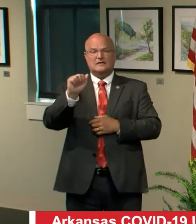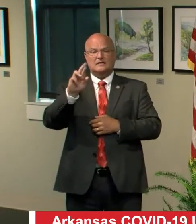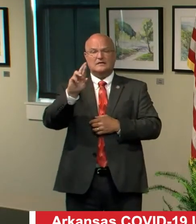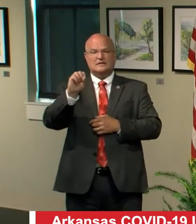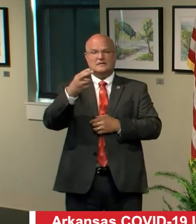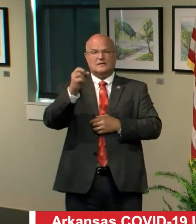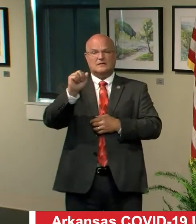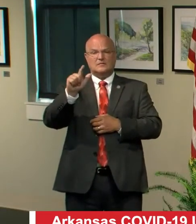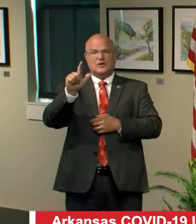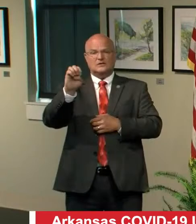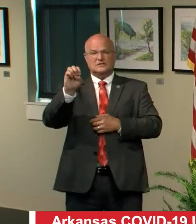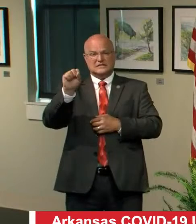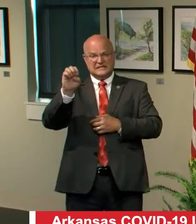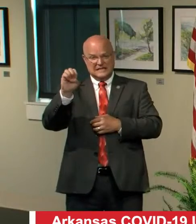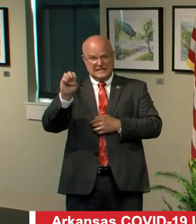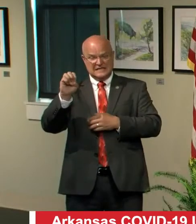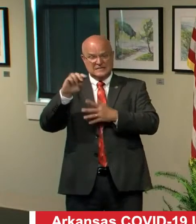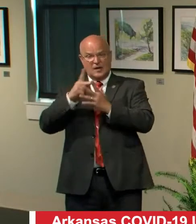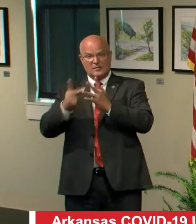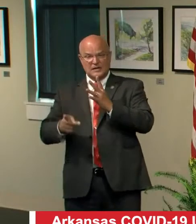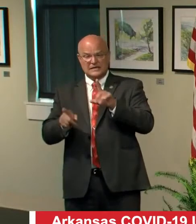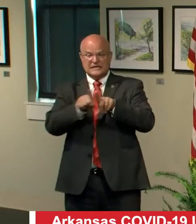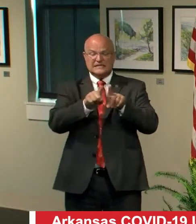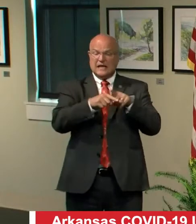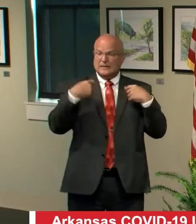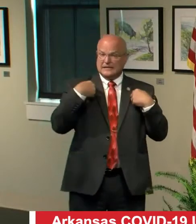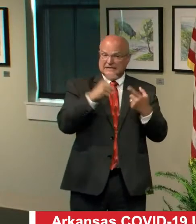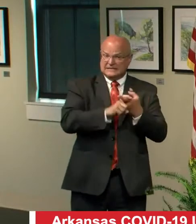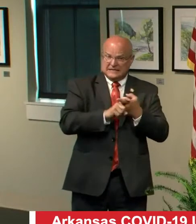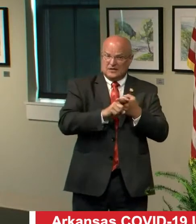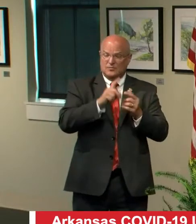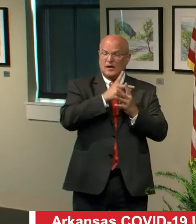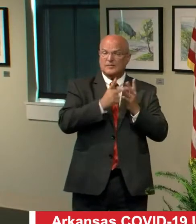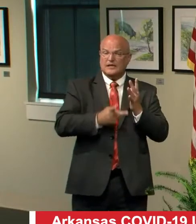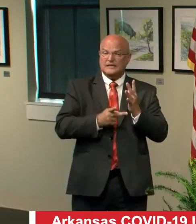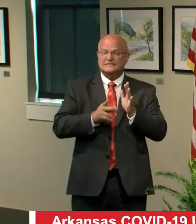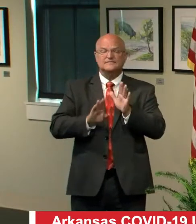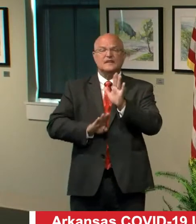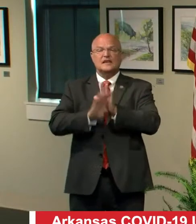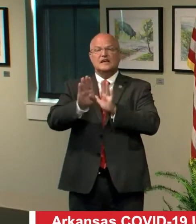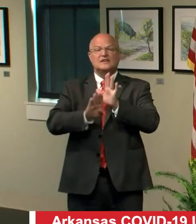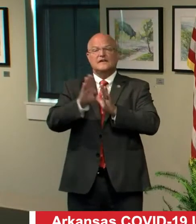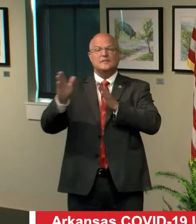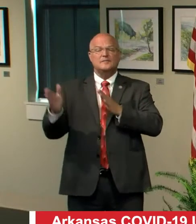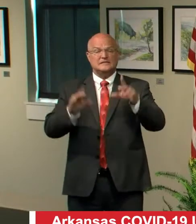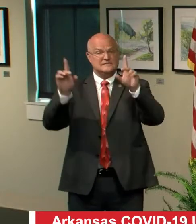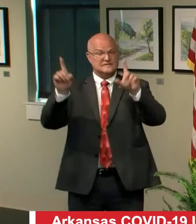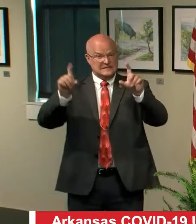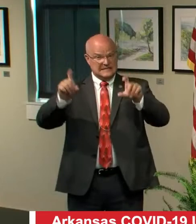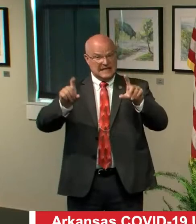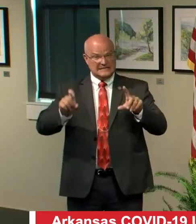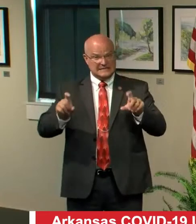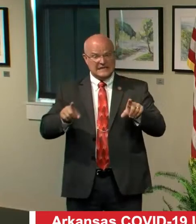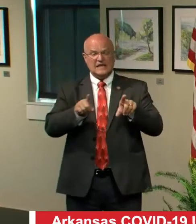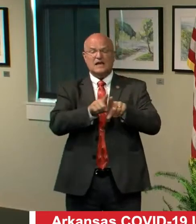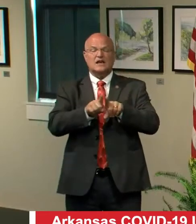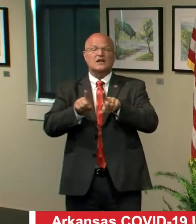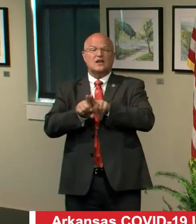population, just as they've done with our Latino population. And they're developing plans for testing